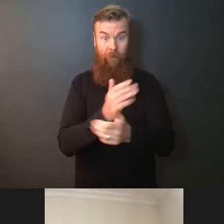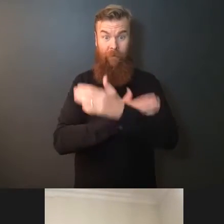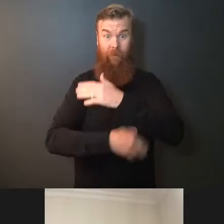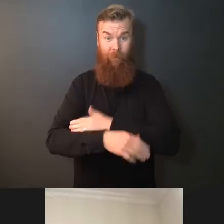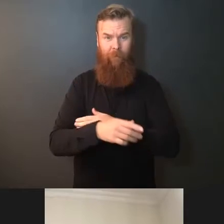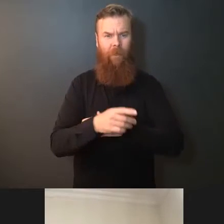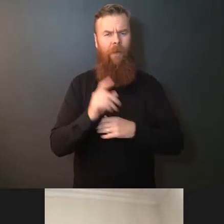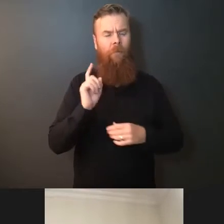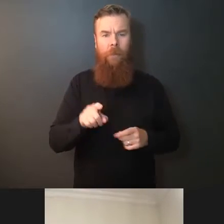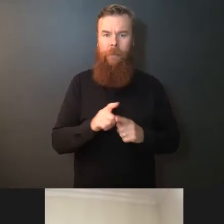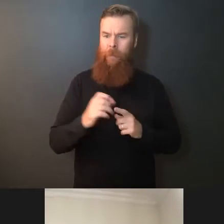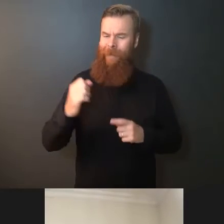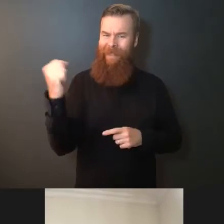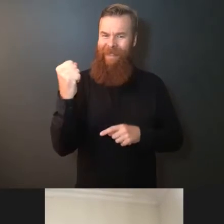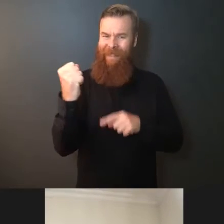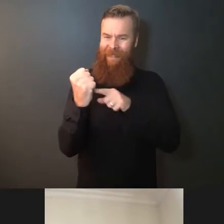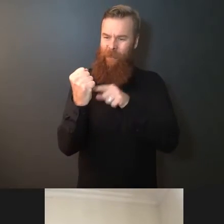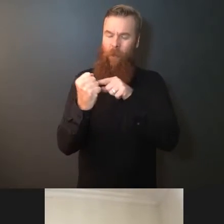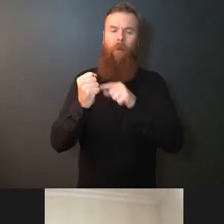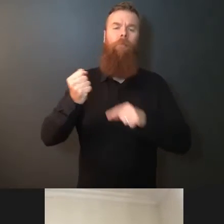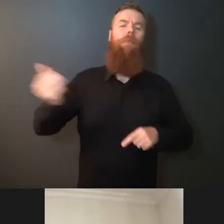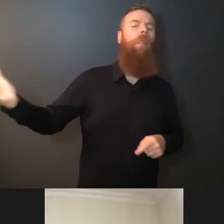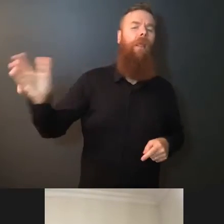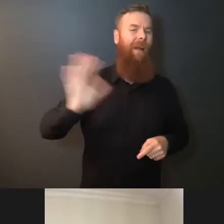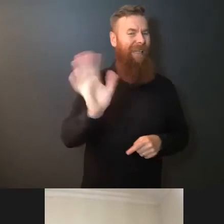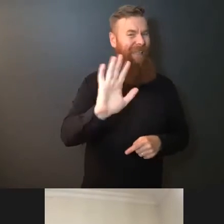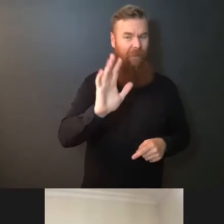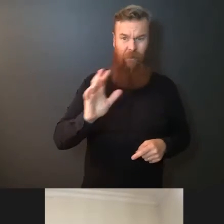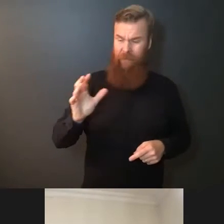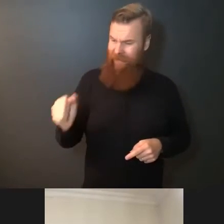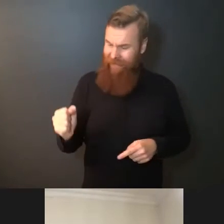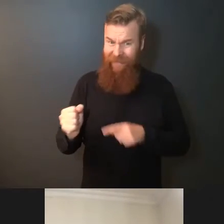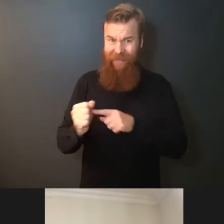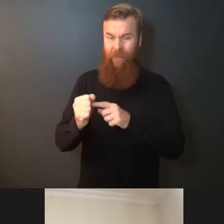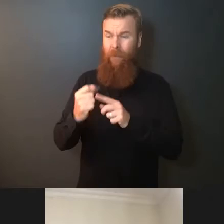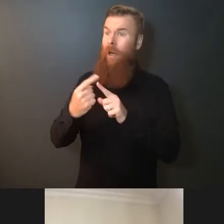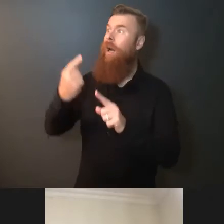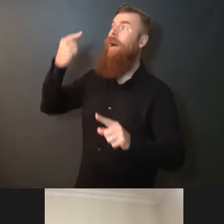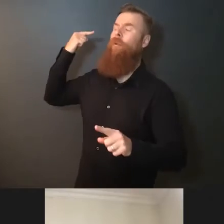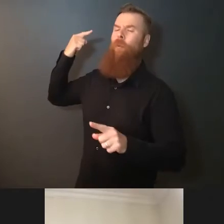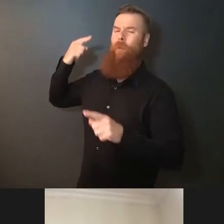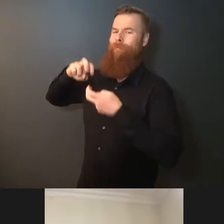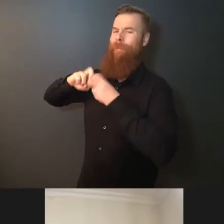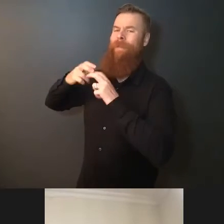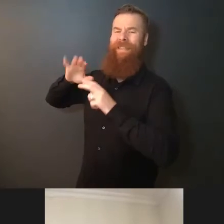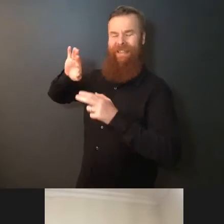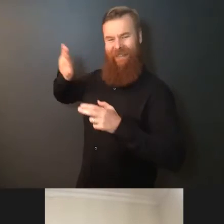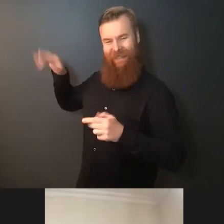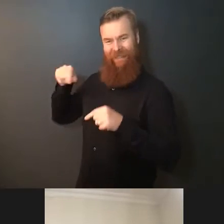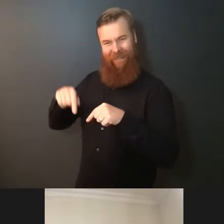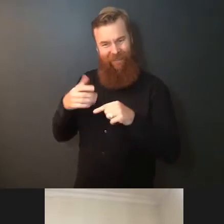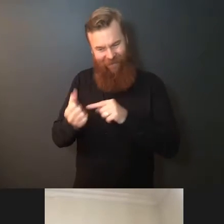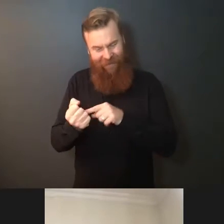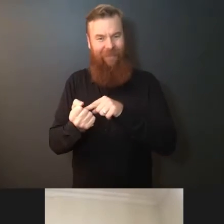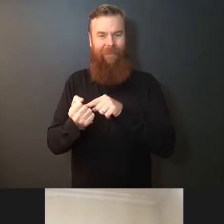I would like to share with you at the end of this session the link towards our charter for change.